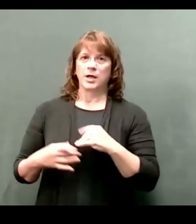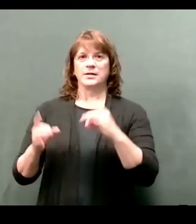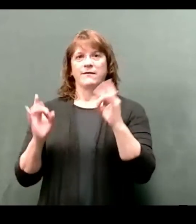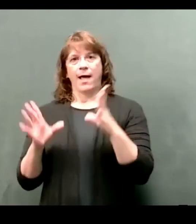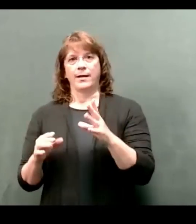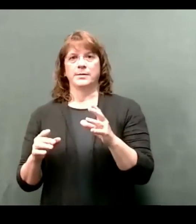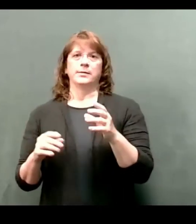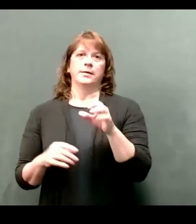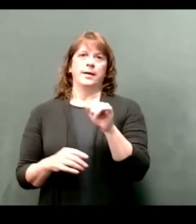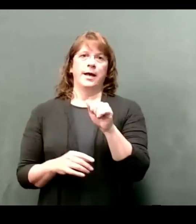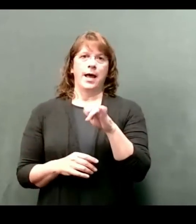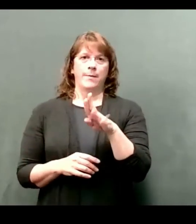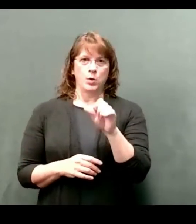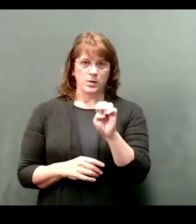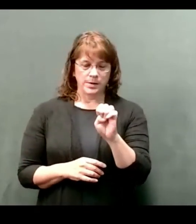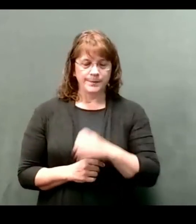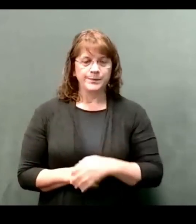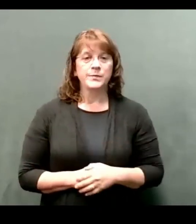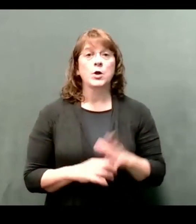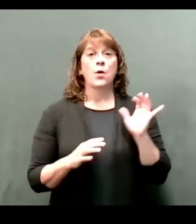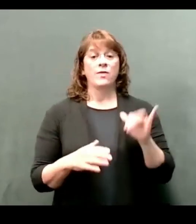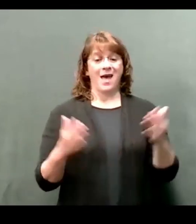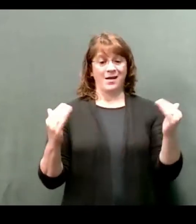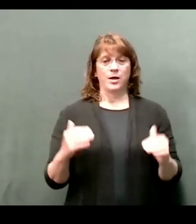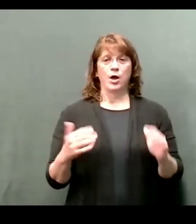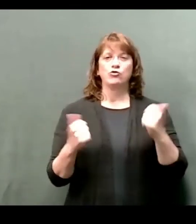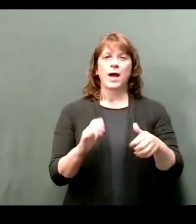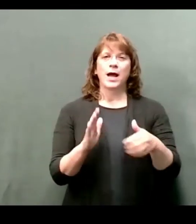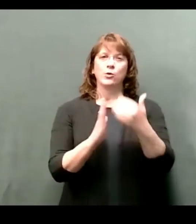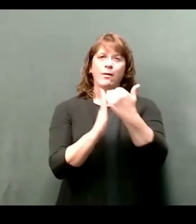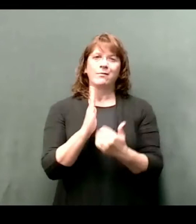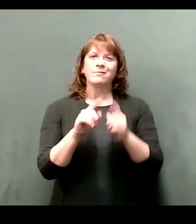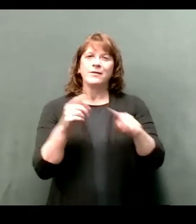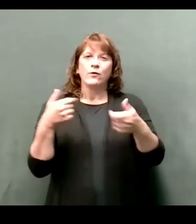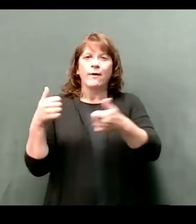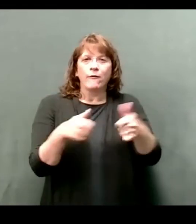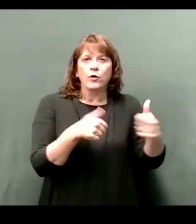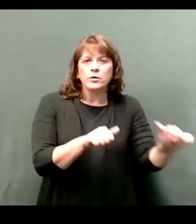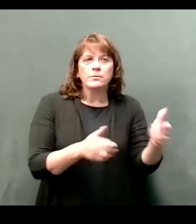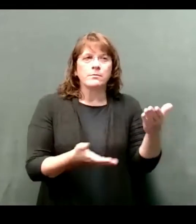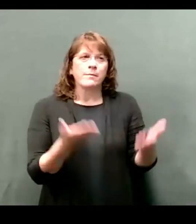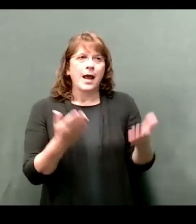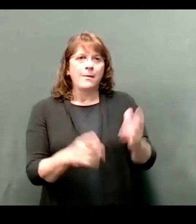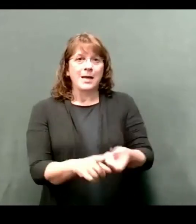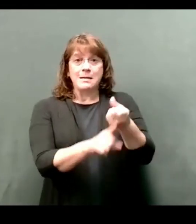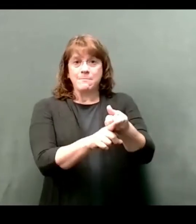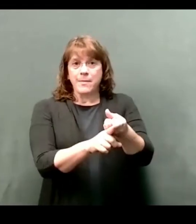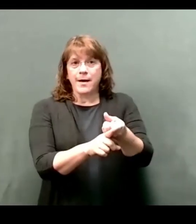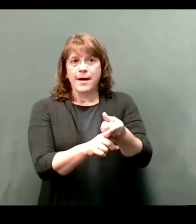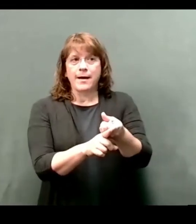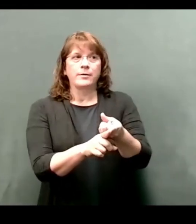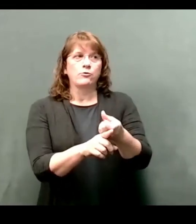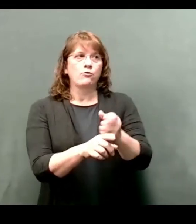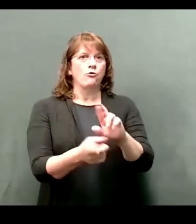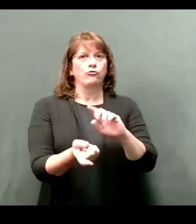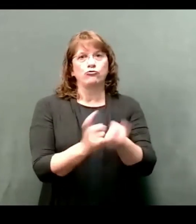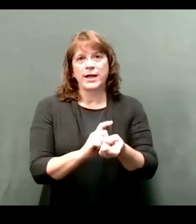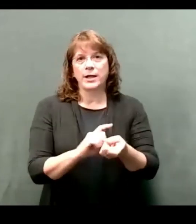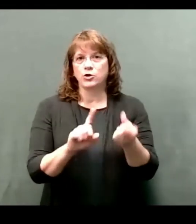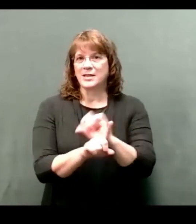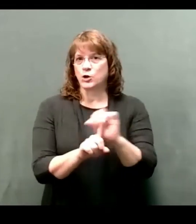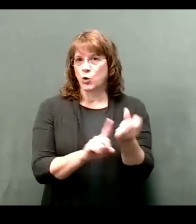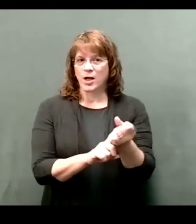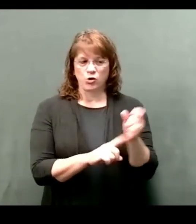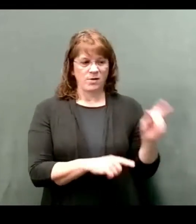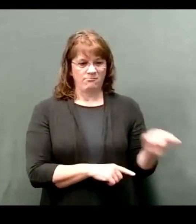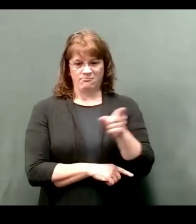abuse. So with that said, we did go through and try to list out some different efforts that could have possibly made an impact or changed the situation